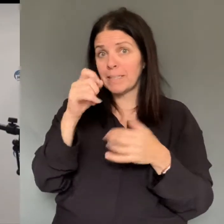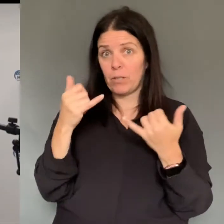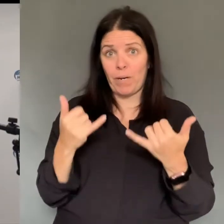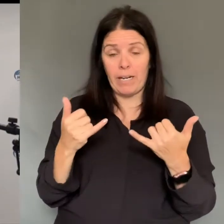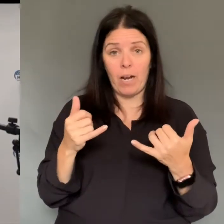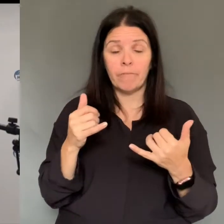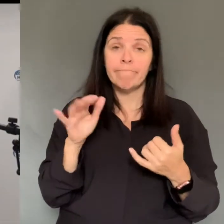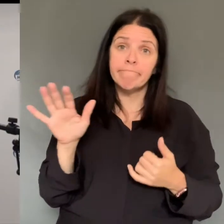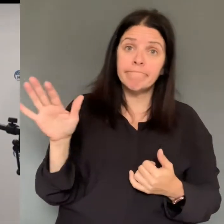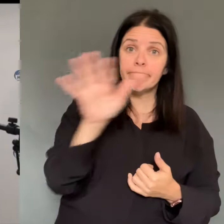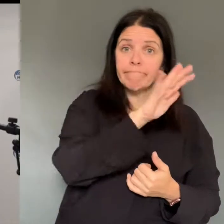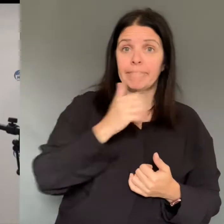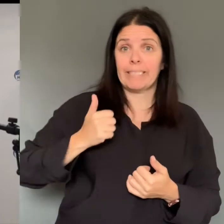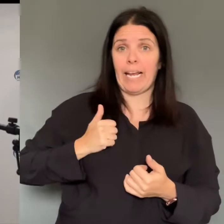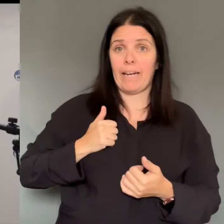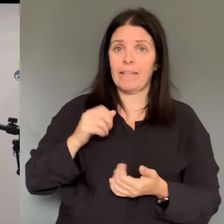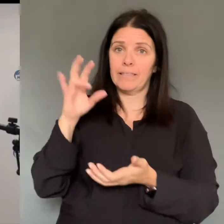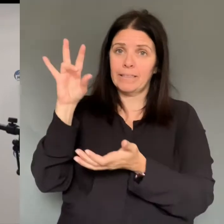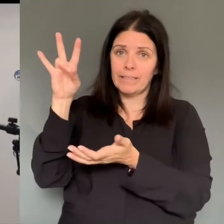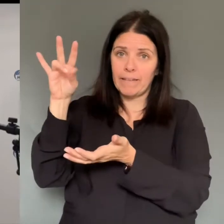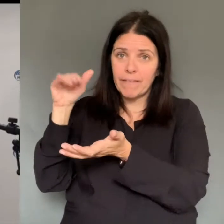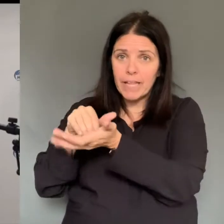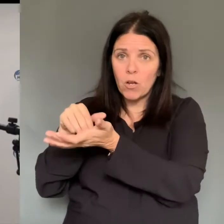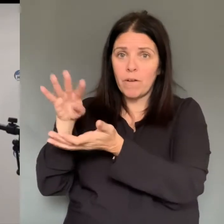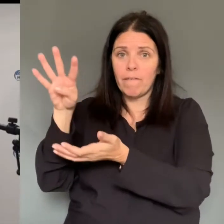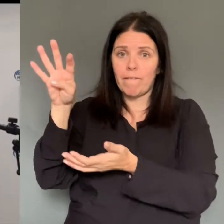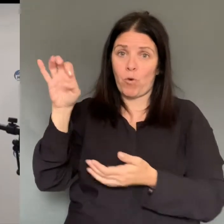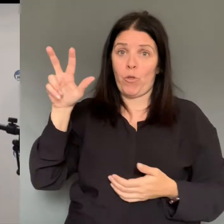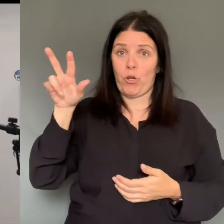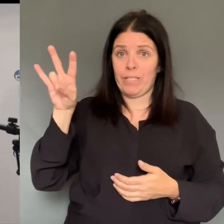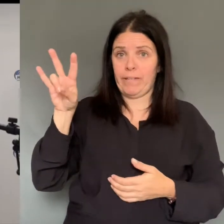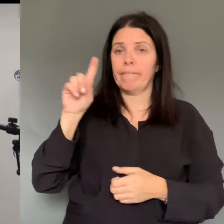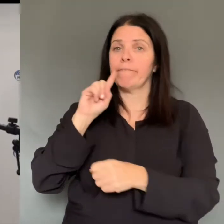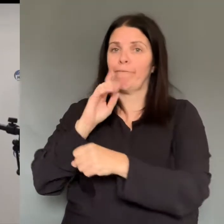7,437 confirmed cases of COVID-19 in Canada and